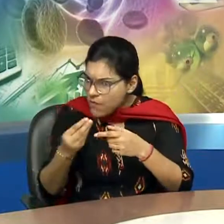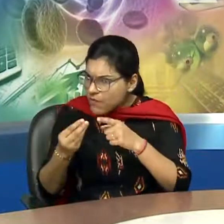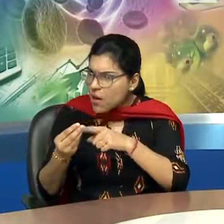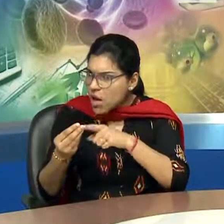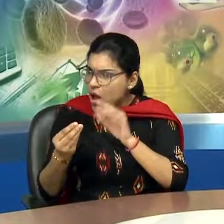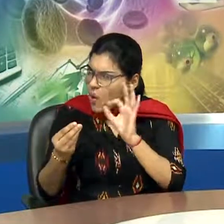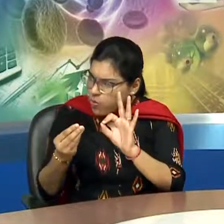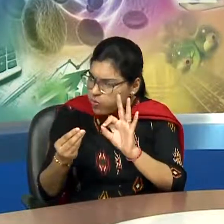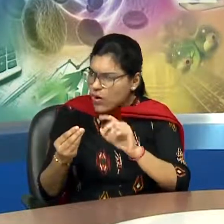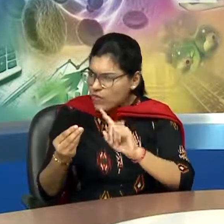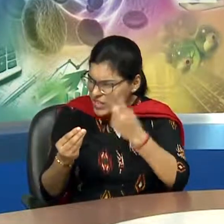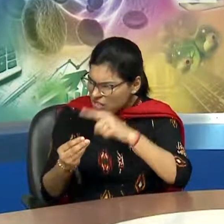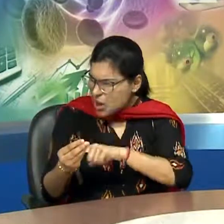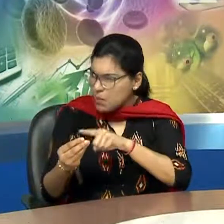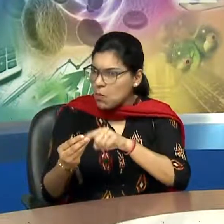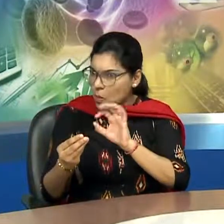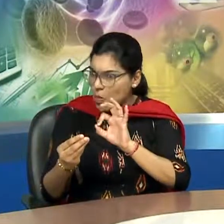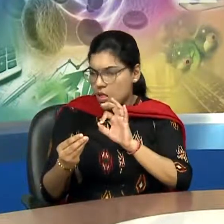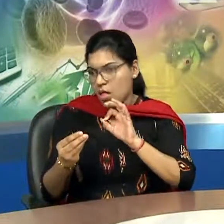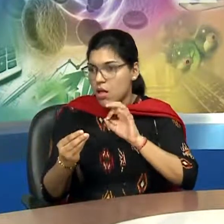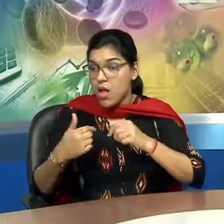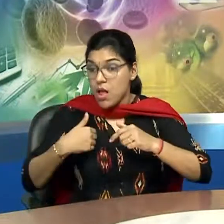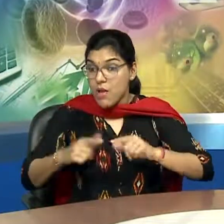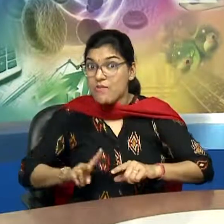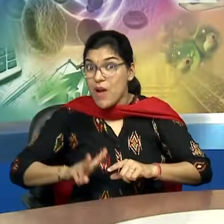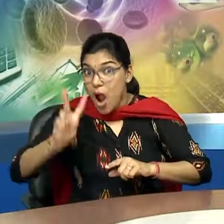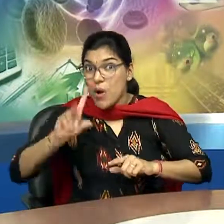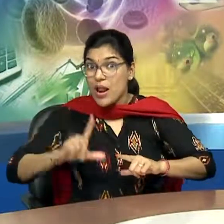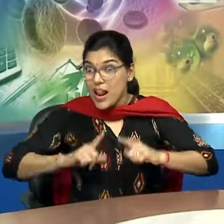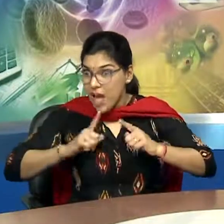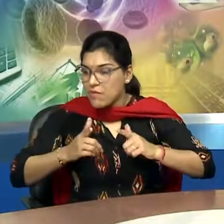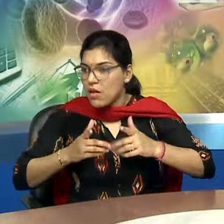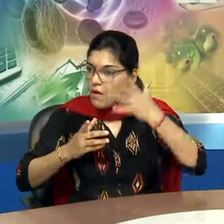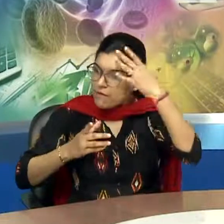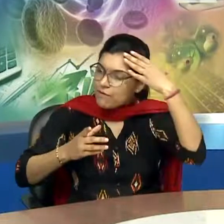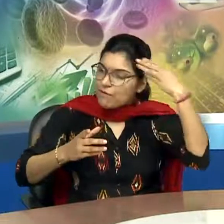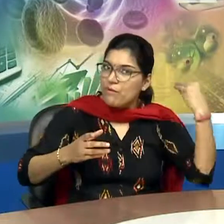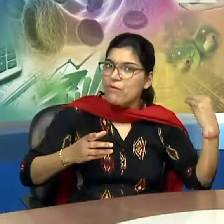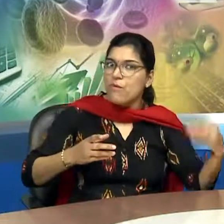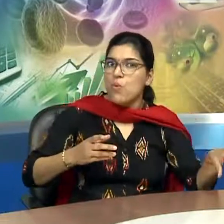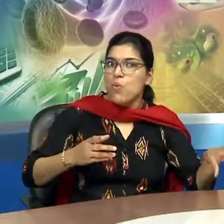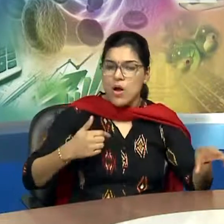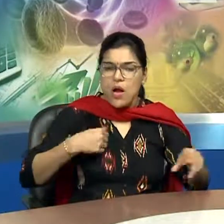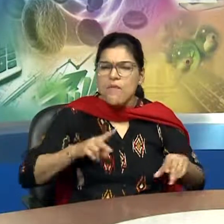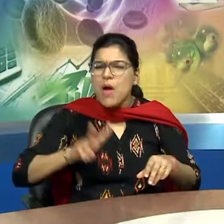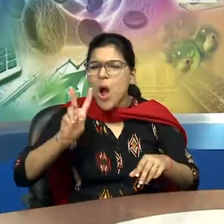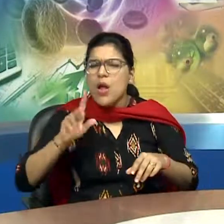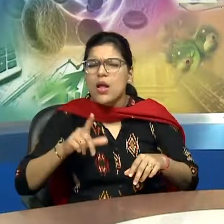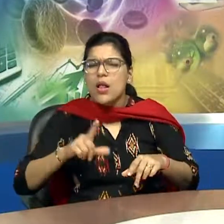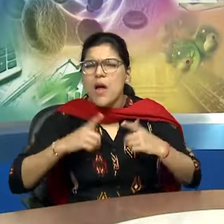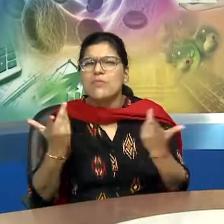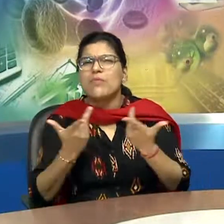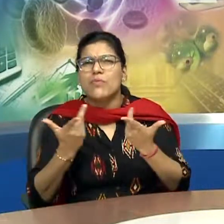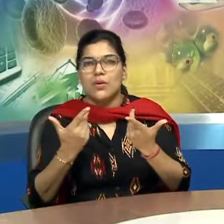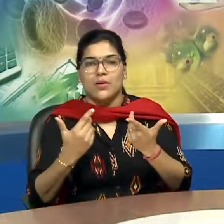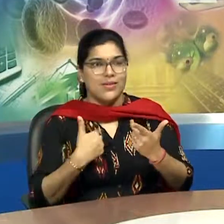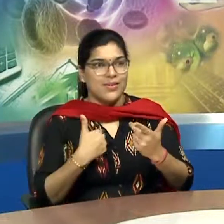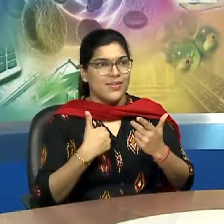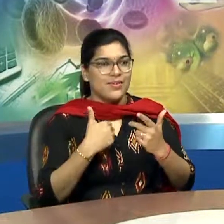is addicted, or you can say is drug addicted, then the person's mind is really blocked,